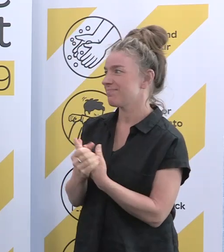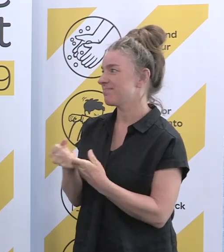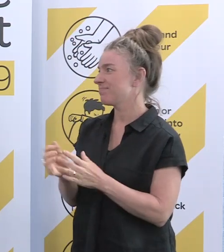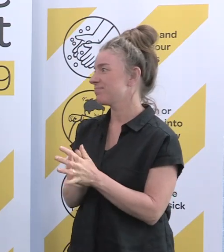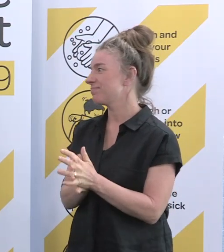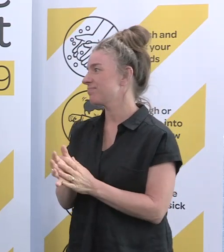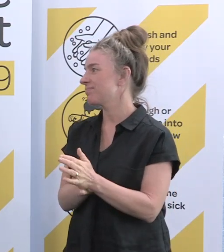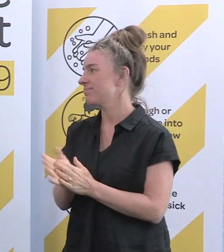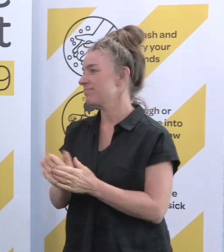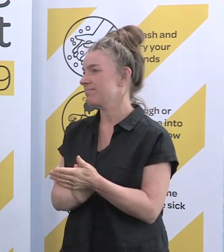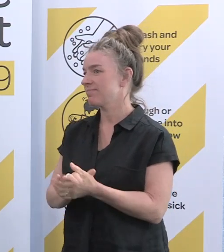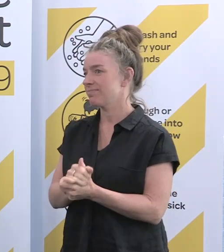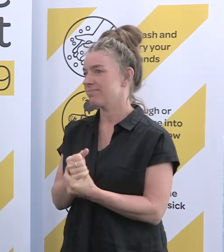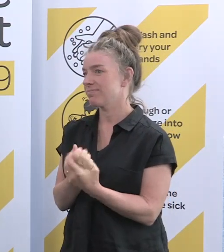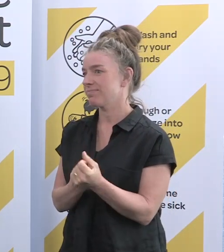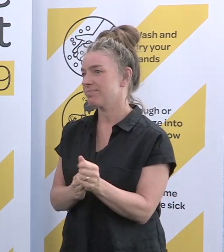podium for reading.